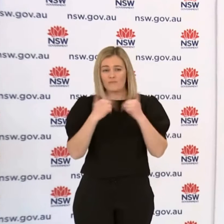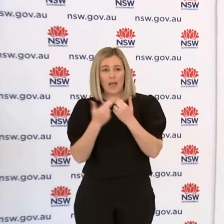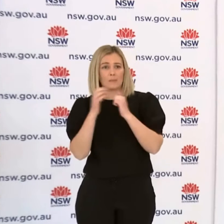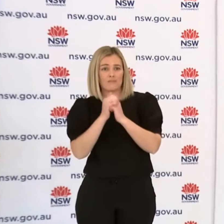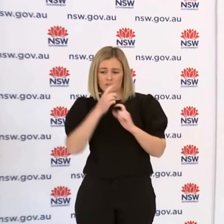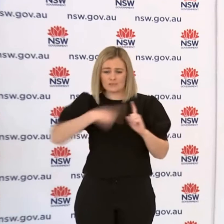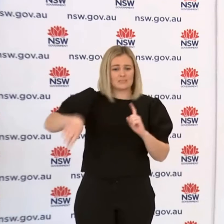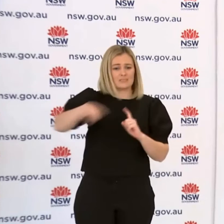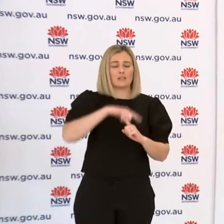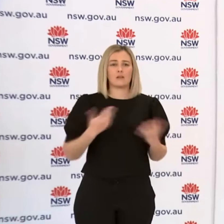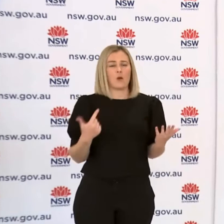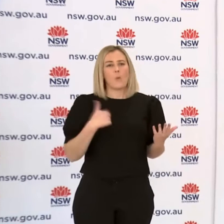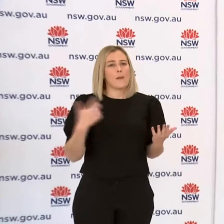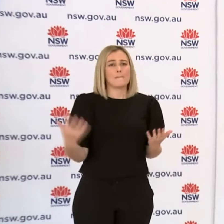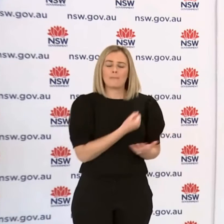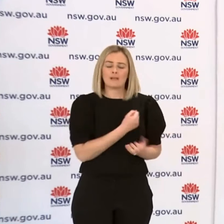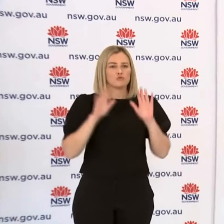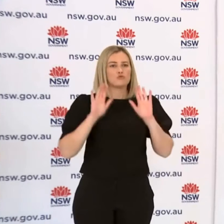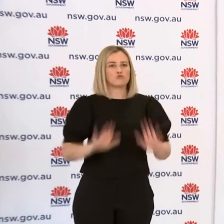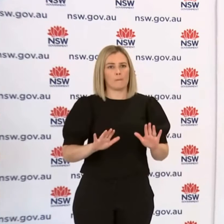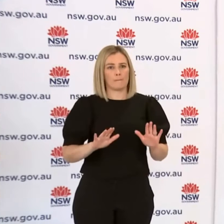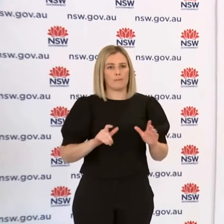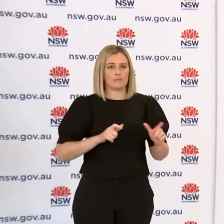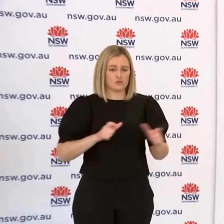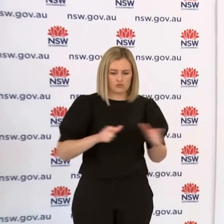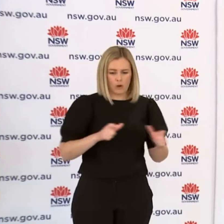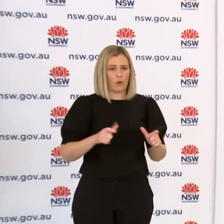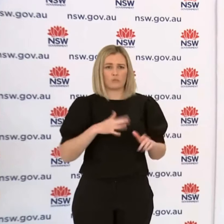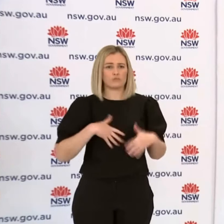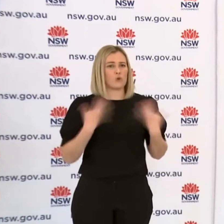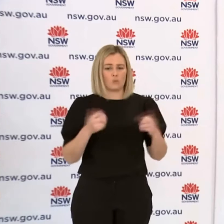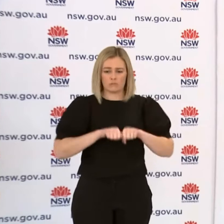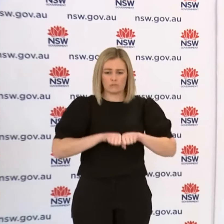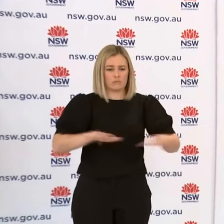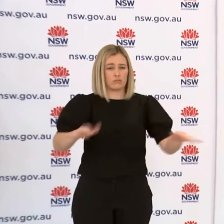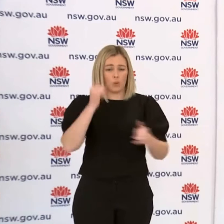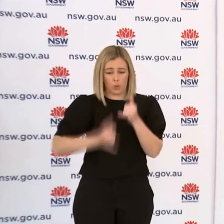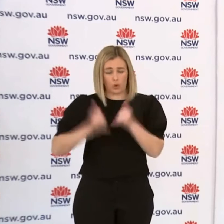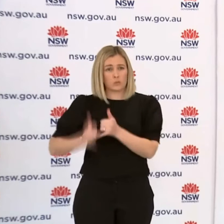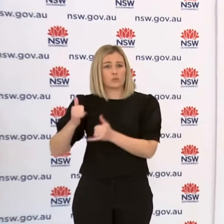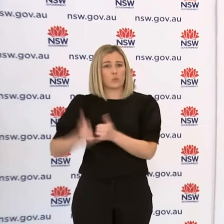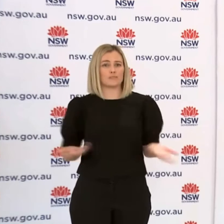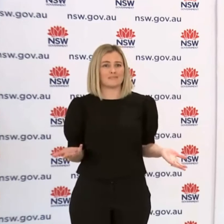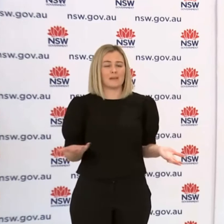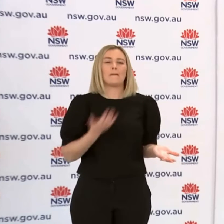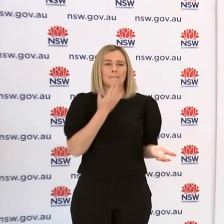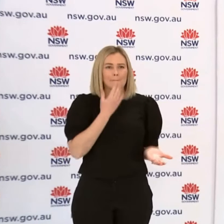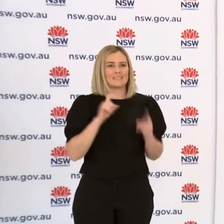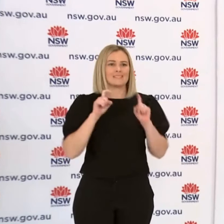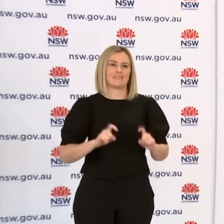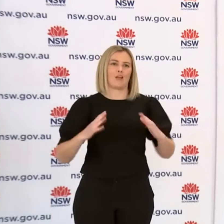that is wreaking havoc across the world. If you don't want it to wreak havoc in our community, then just stay at home. It's a pretty simple